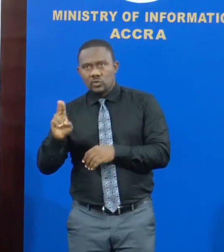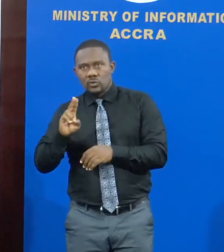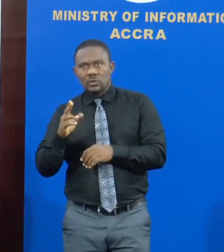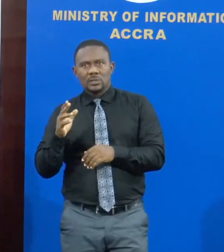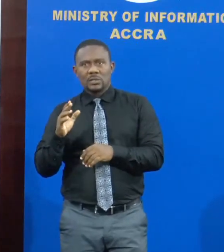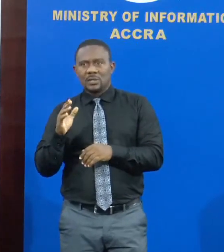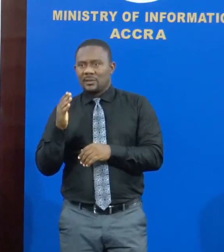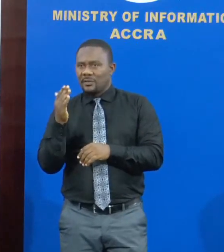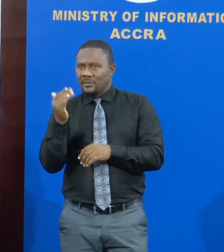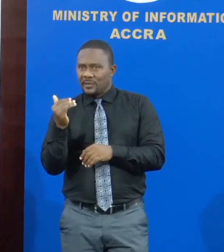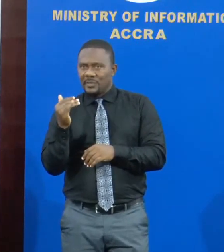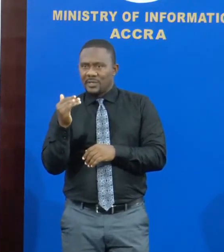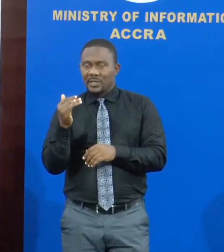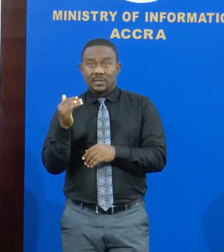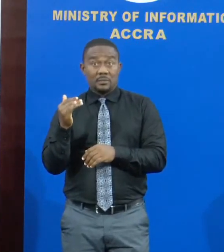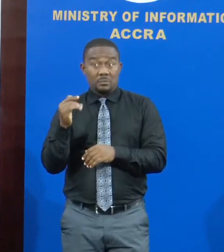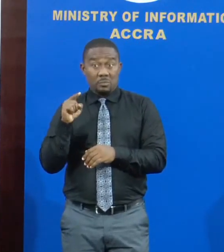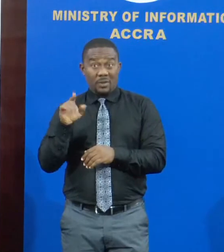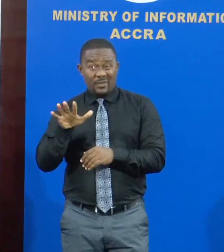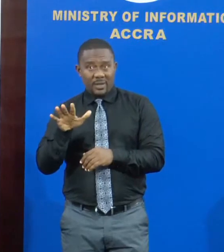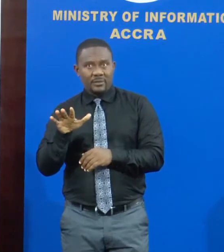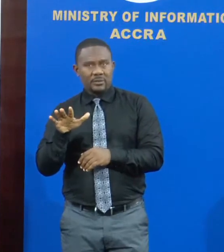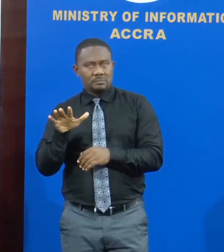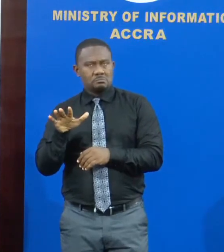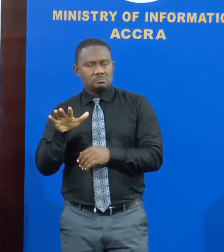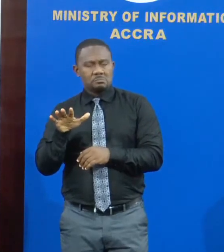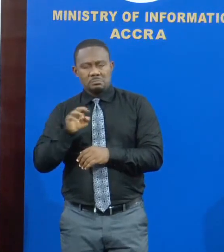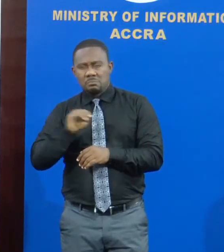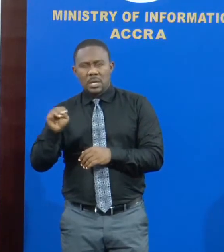15.5 million records,